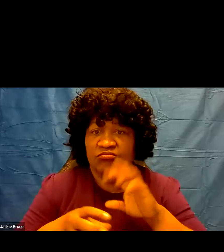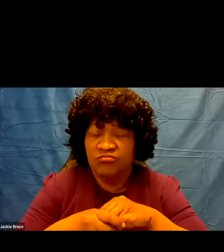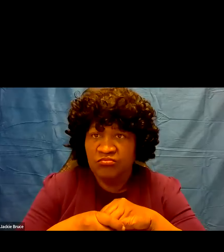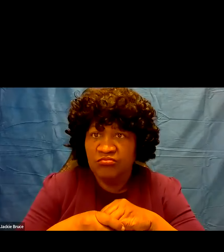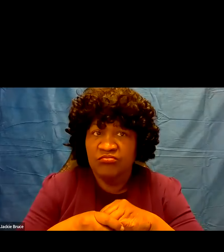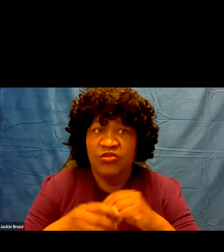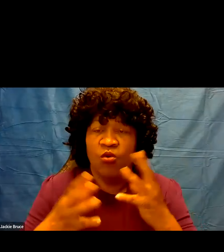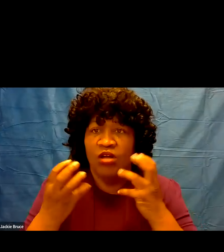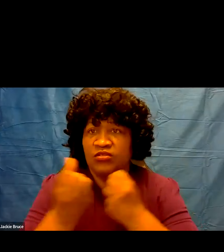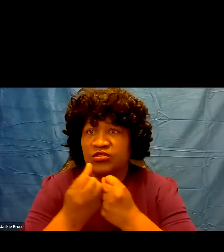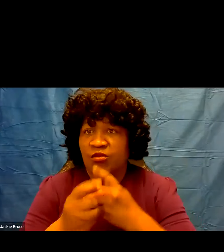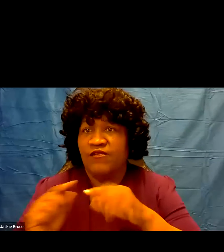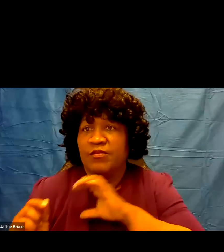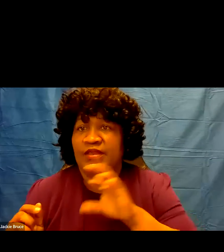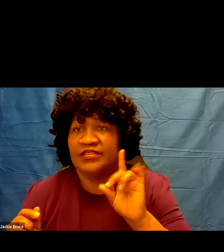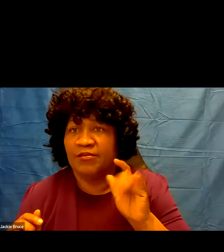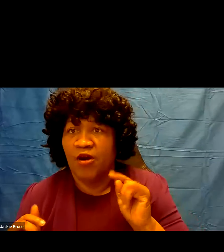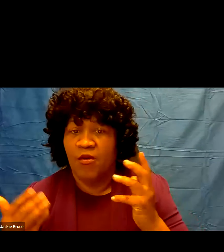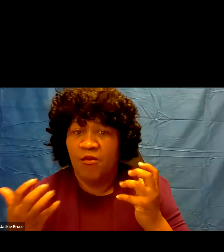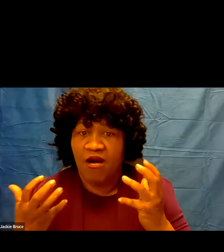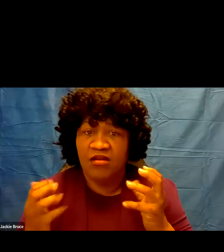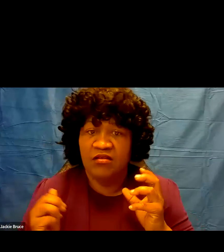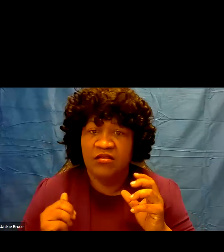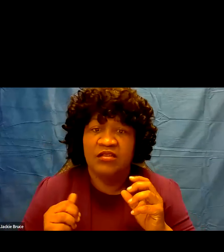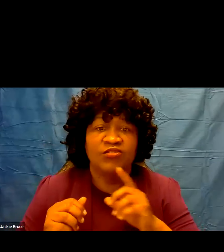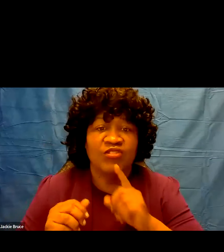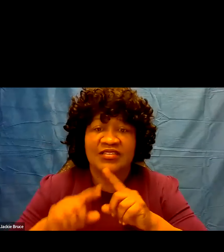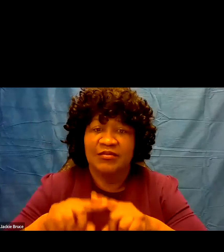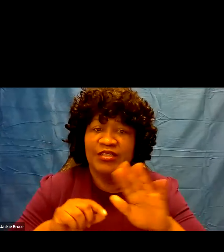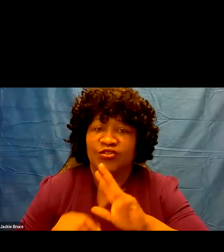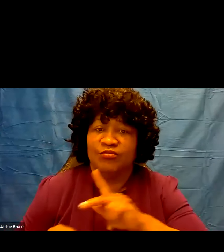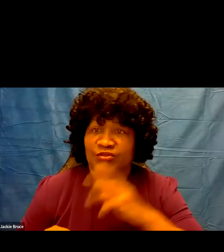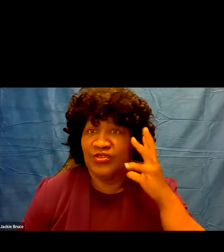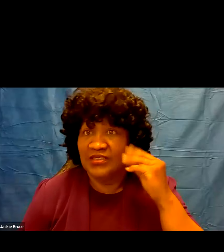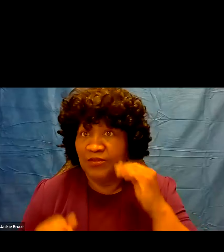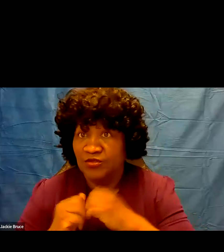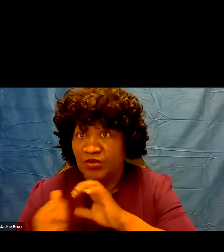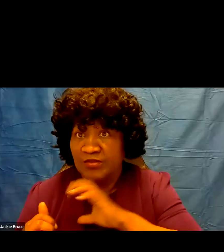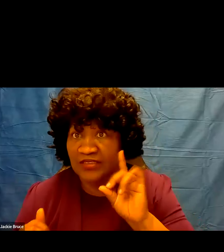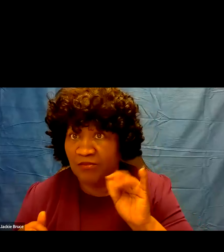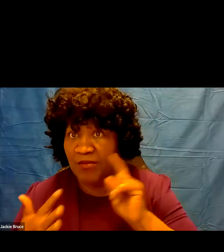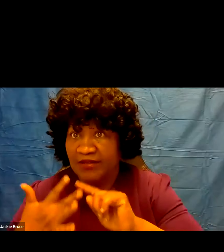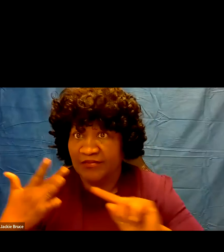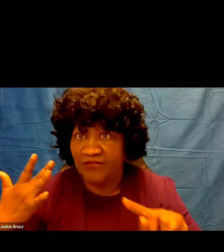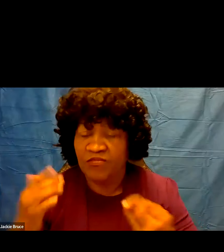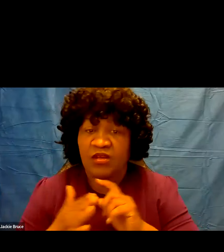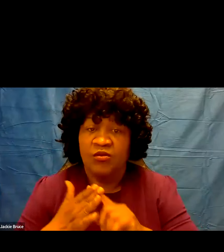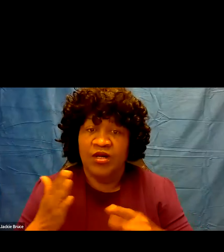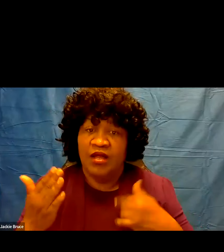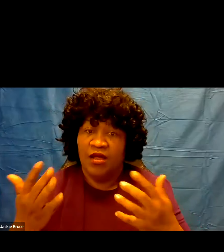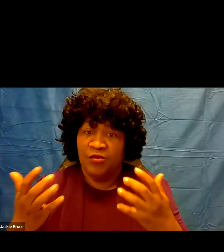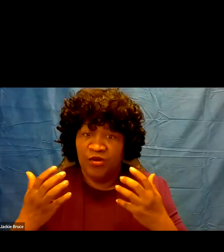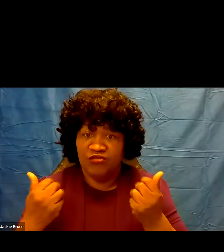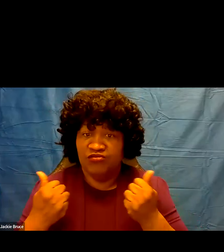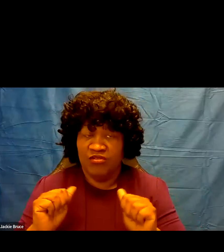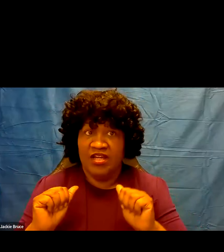the support of the police department. Other ones, they don't. It depends on your personal experience. But what I wanted to